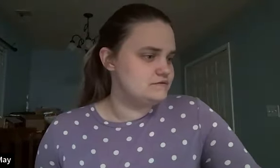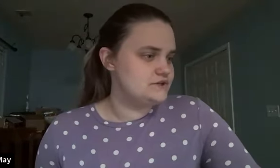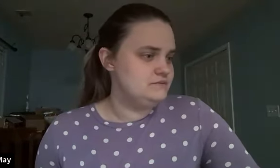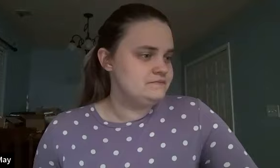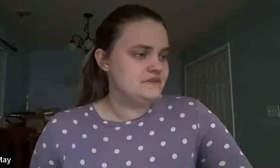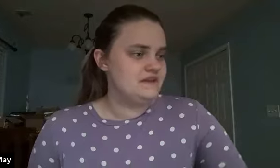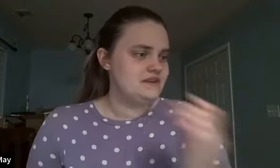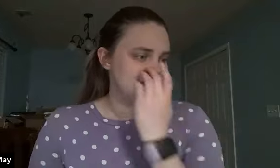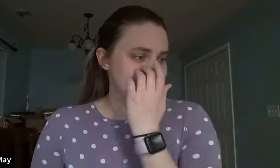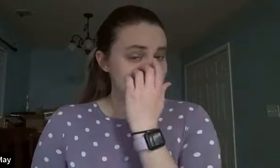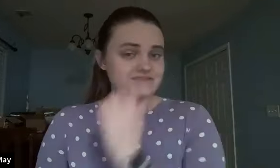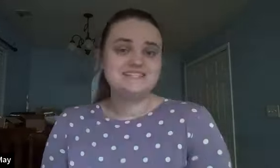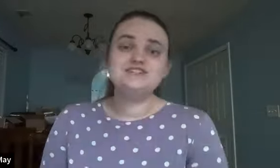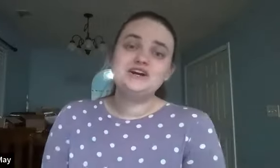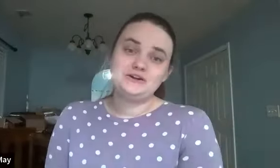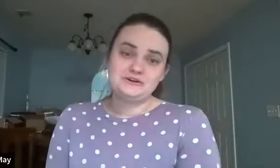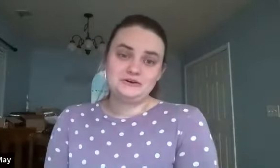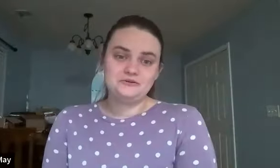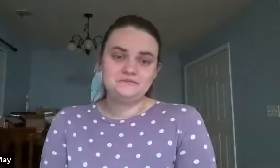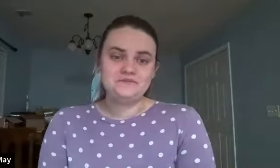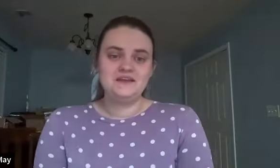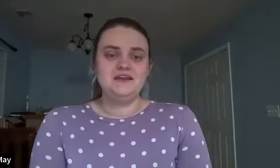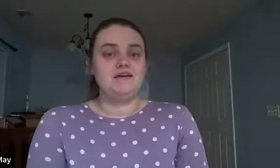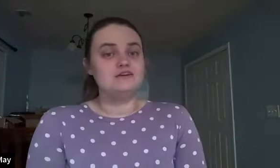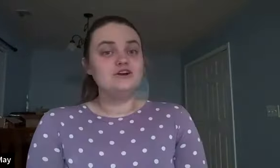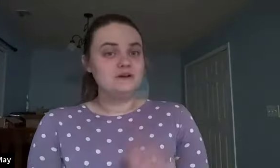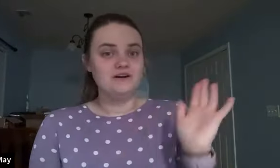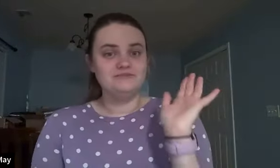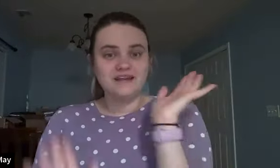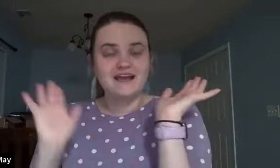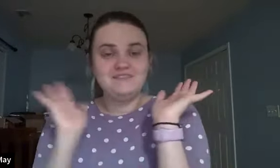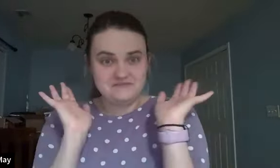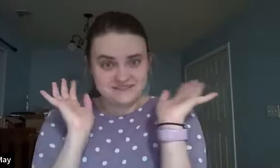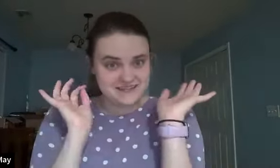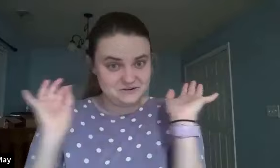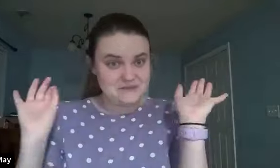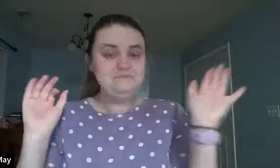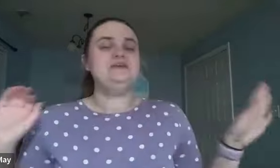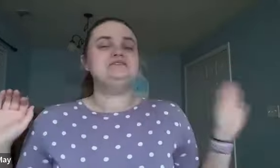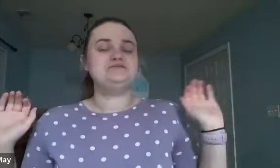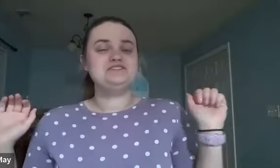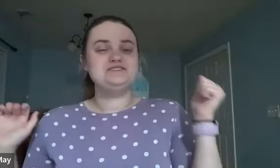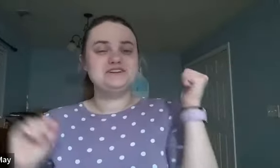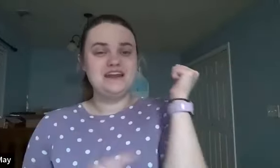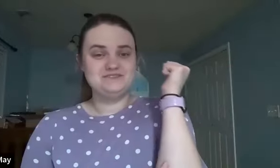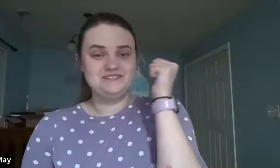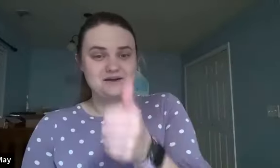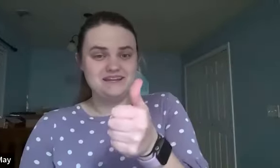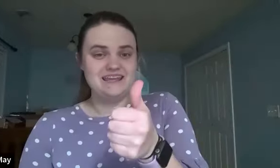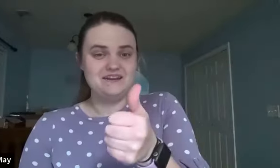review. The next one I have is turtle. Now, I don't know about y'all, but I love this sign, okay? So what you do is you're going to have your dominant in a